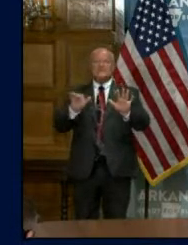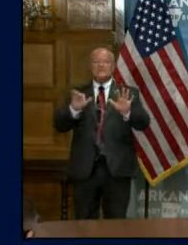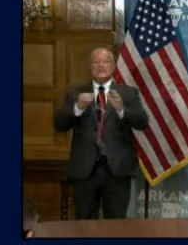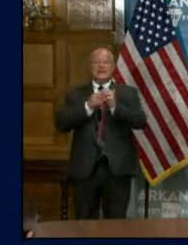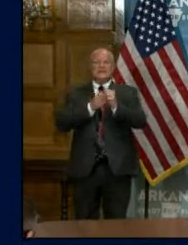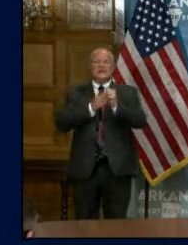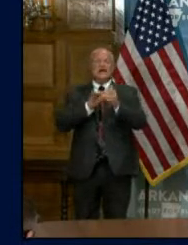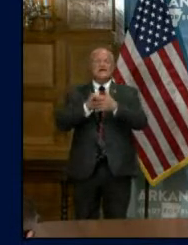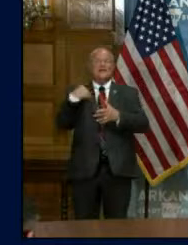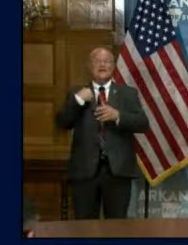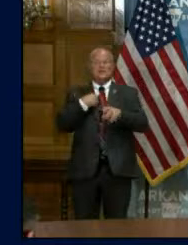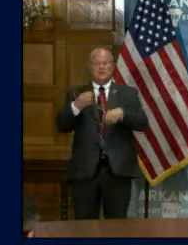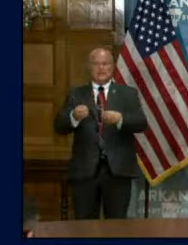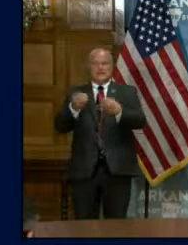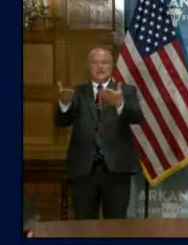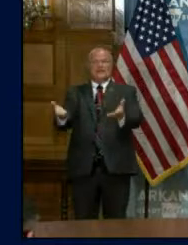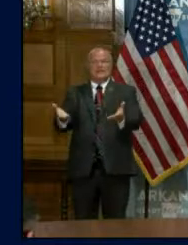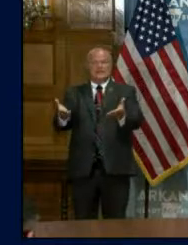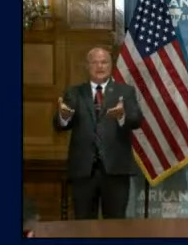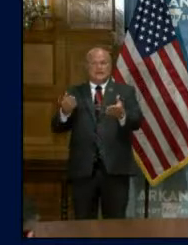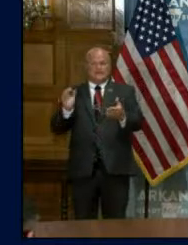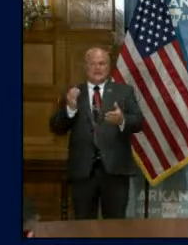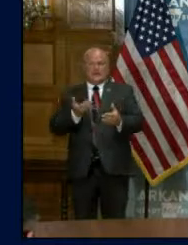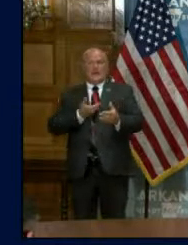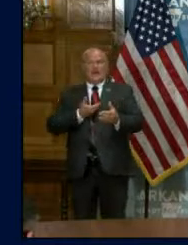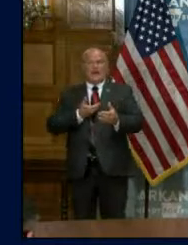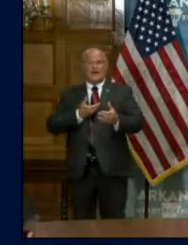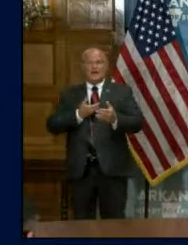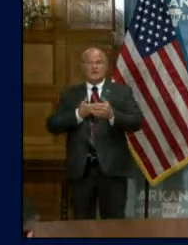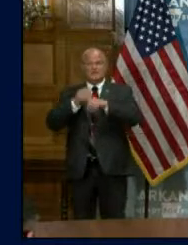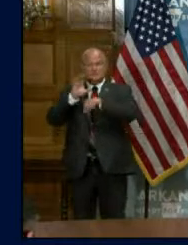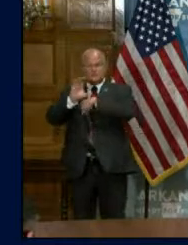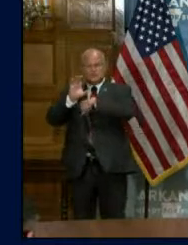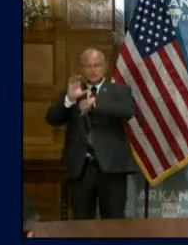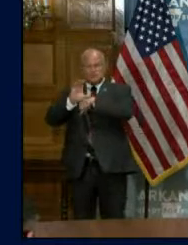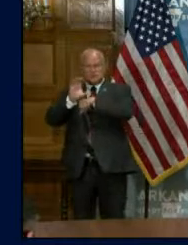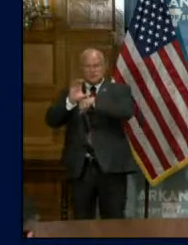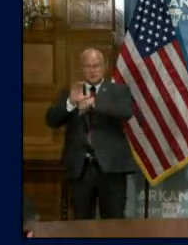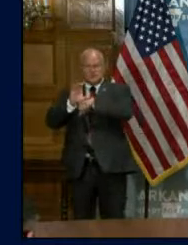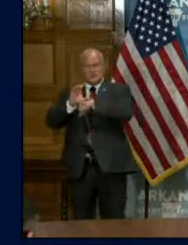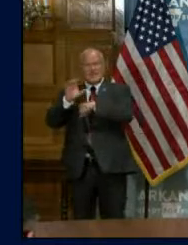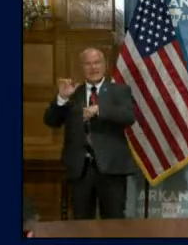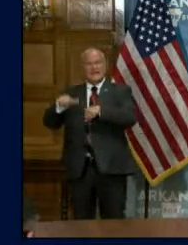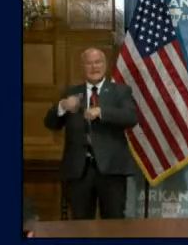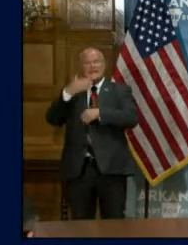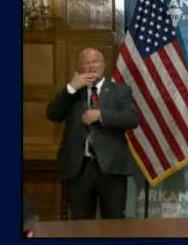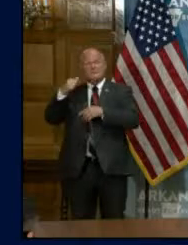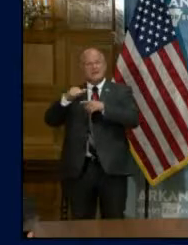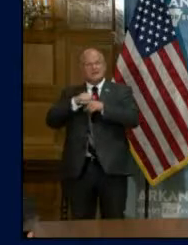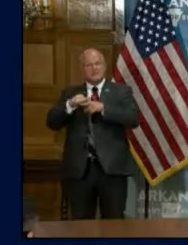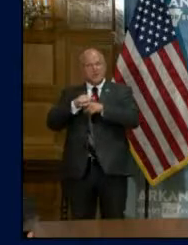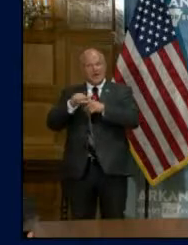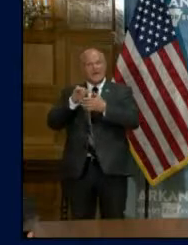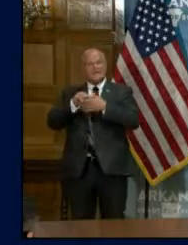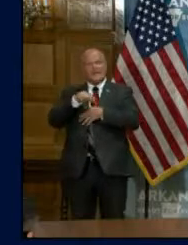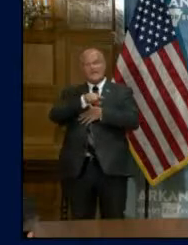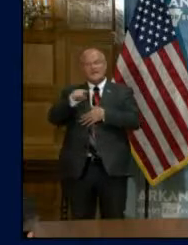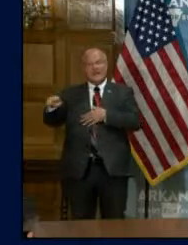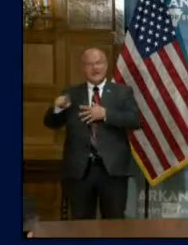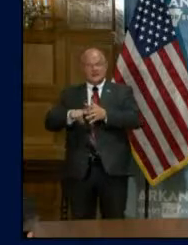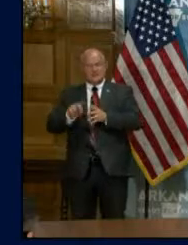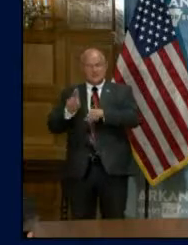of guidance that we give to our houses of worship, which is the best practices that they